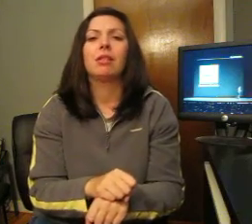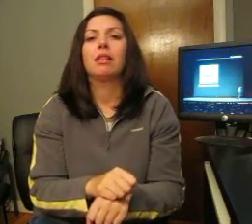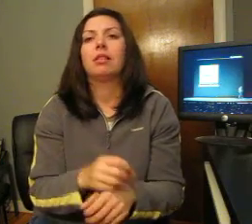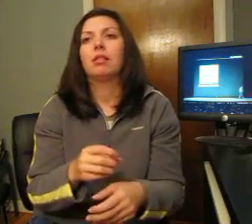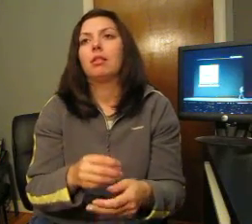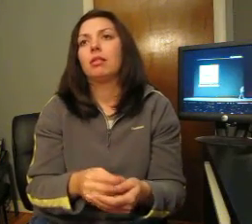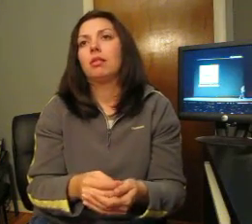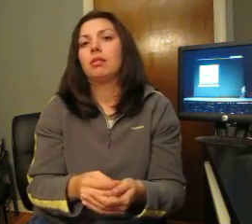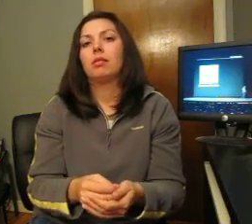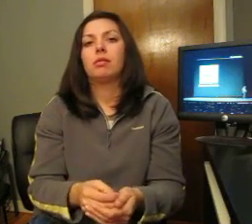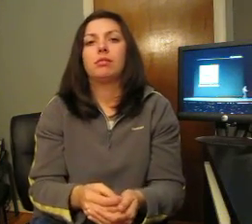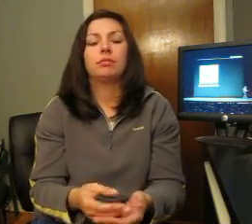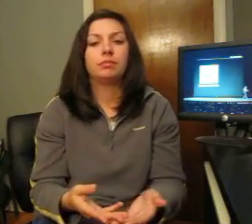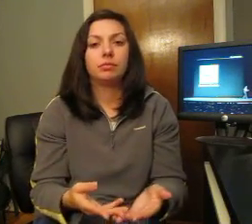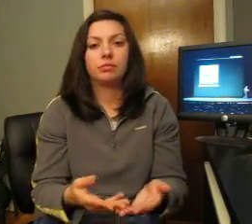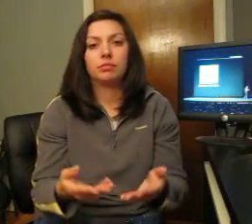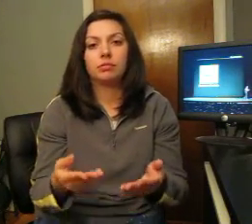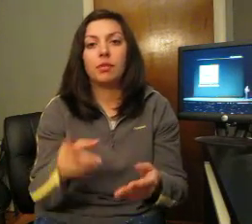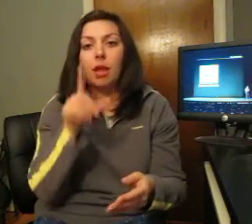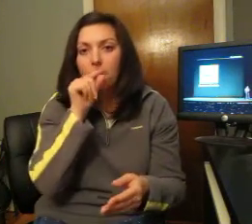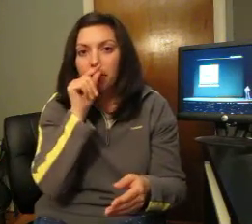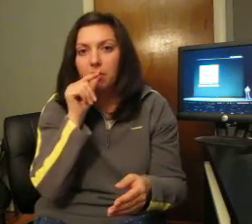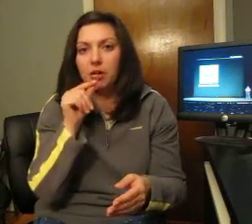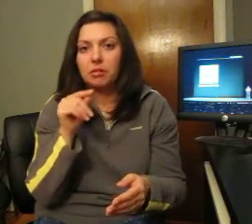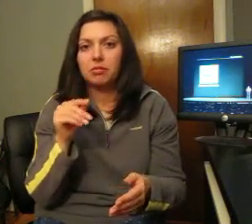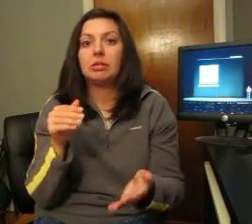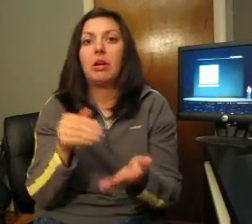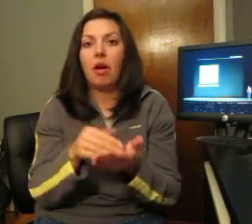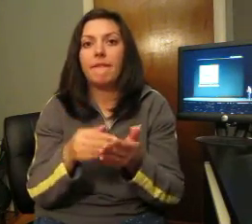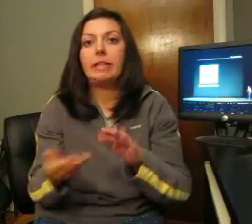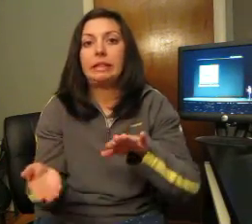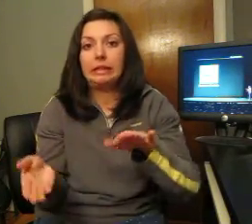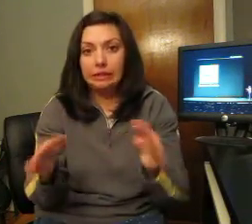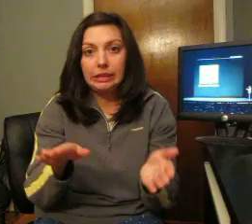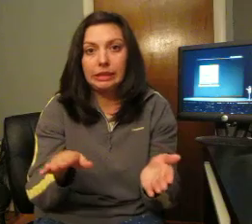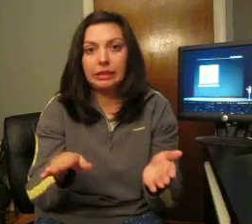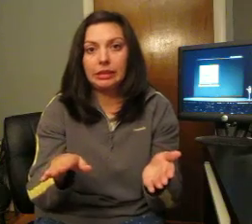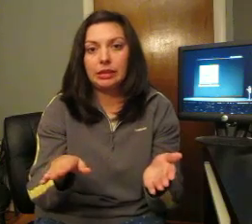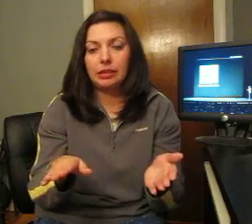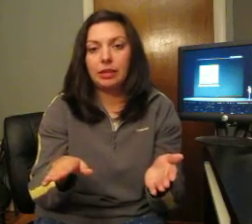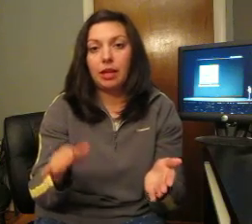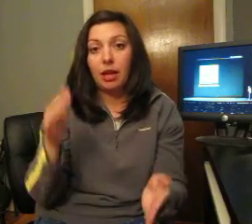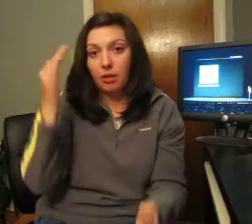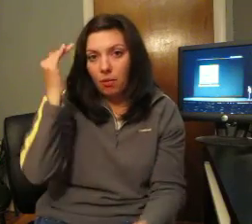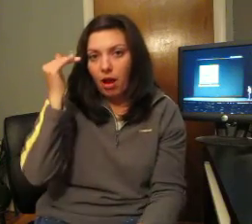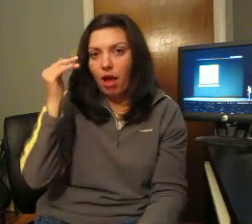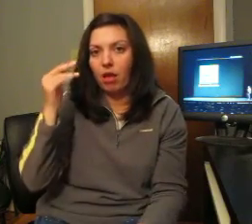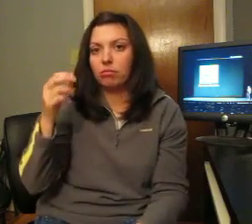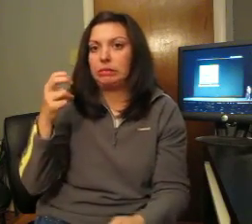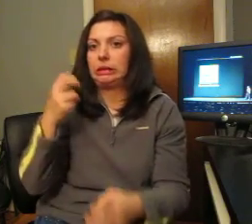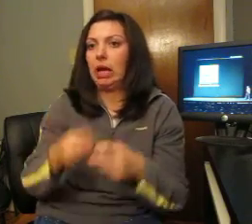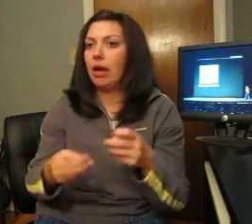so much work to feed these demanding offspring. So the cuckoo, cleverly,